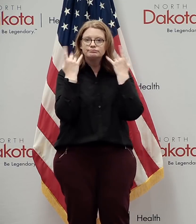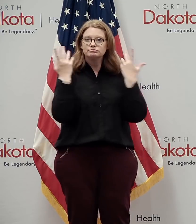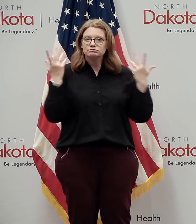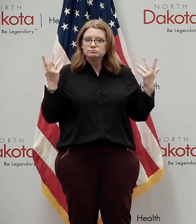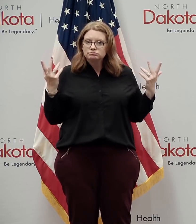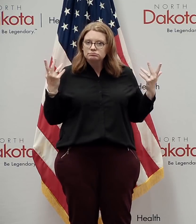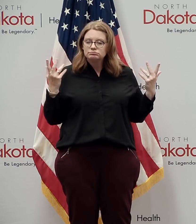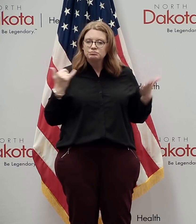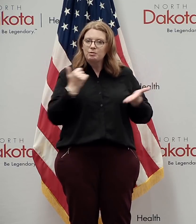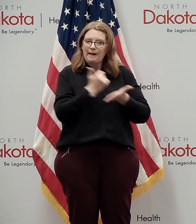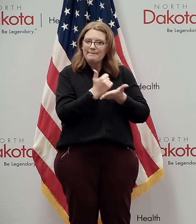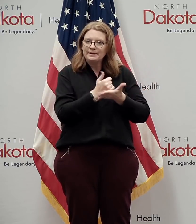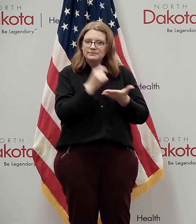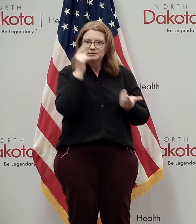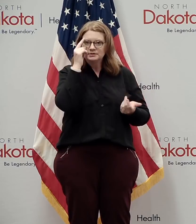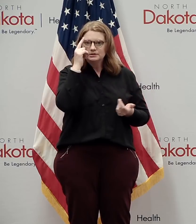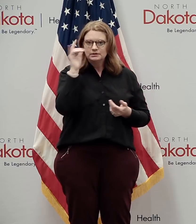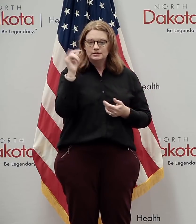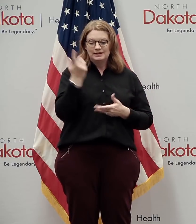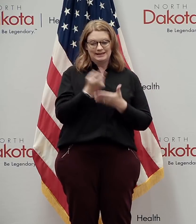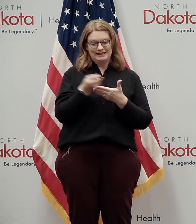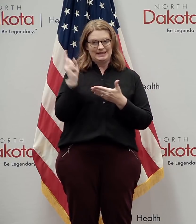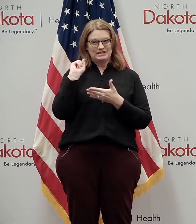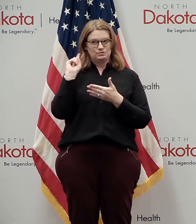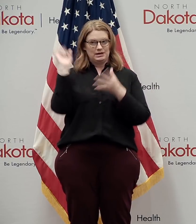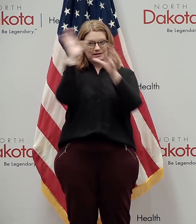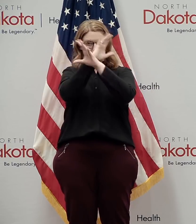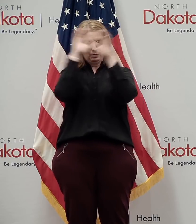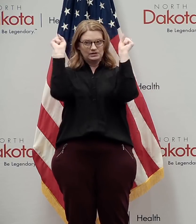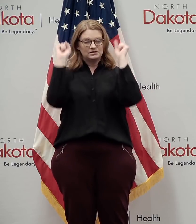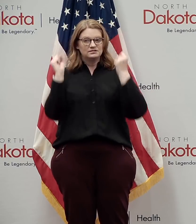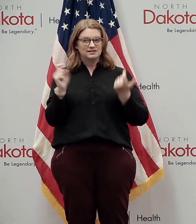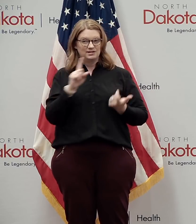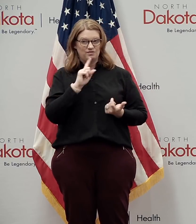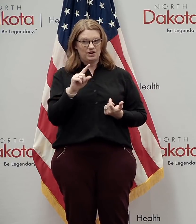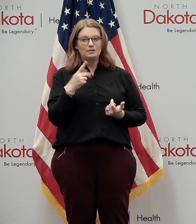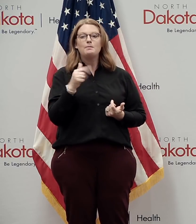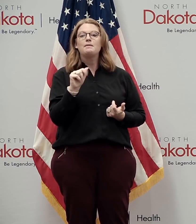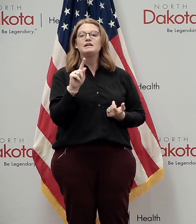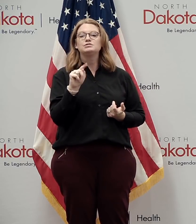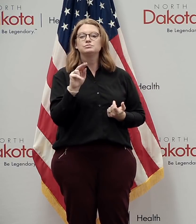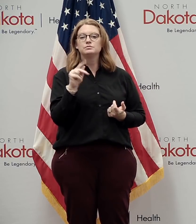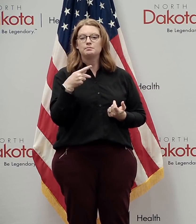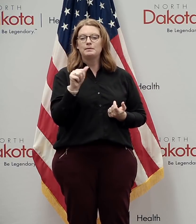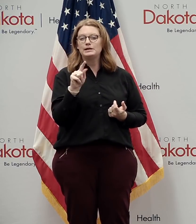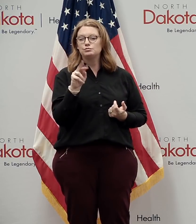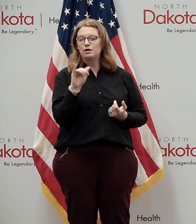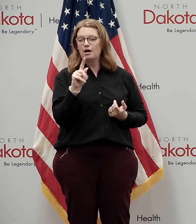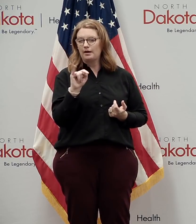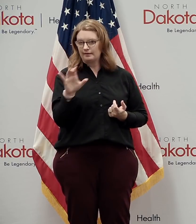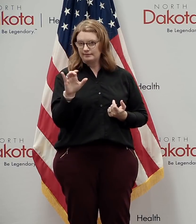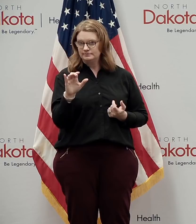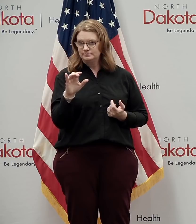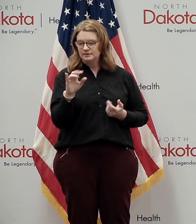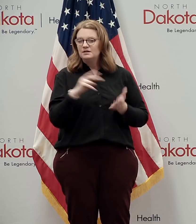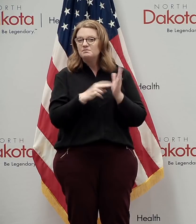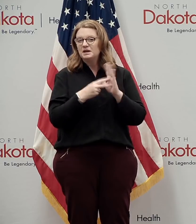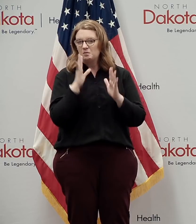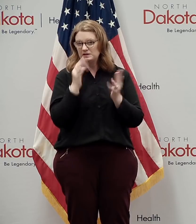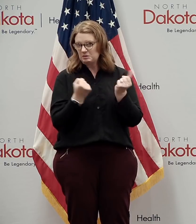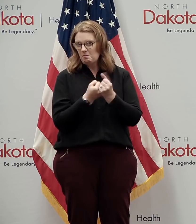your part. As the president said last week, it's a patriotic thing to do because it will help get our economy going